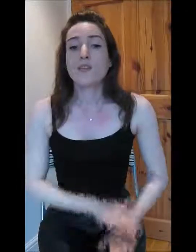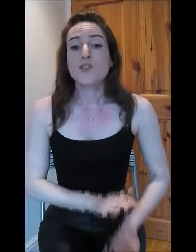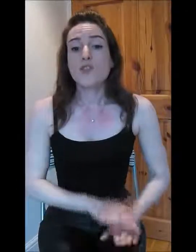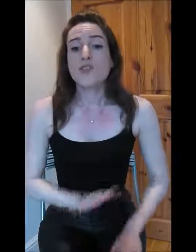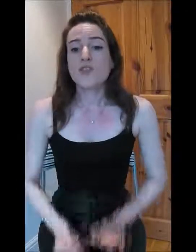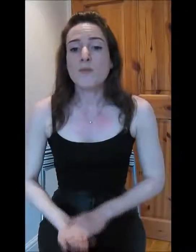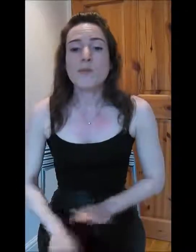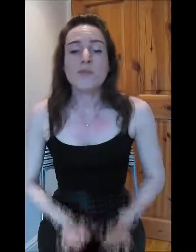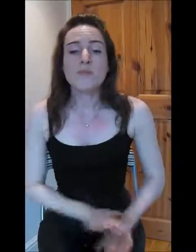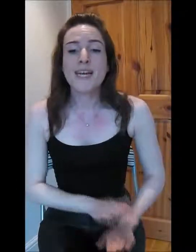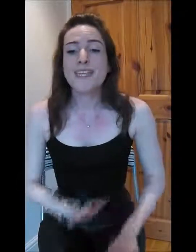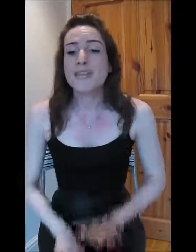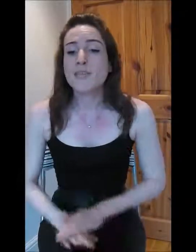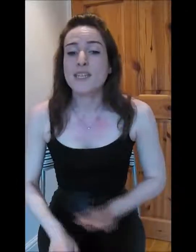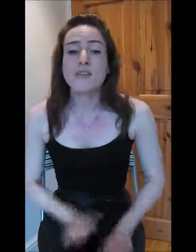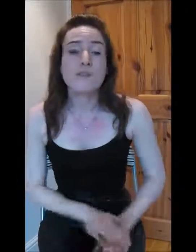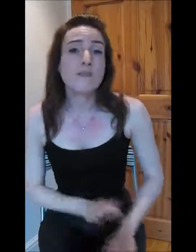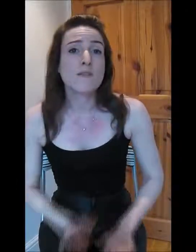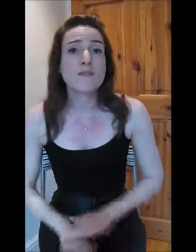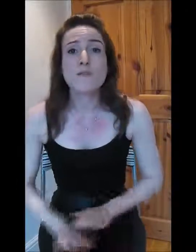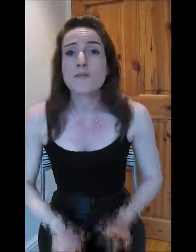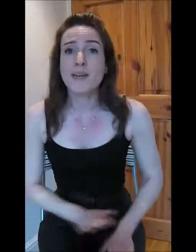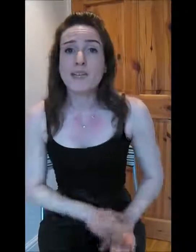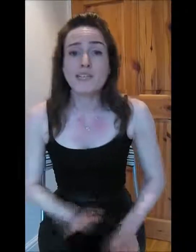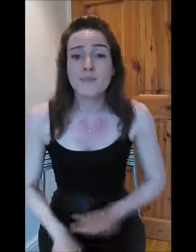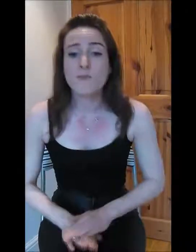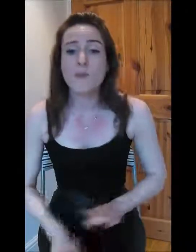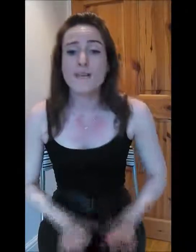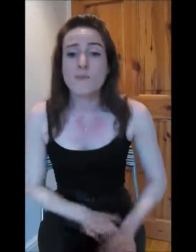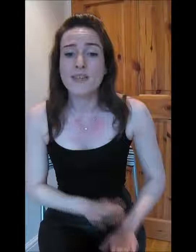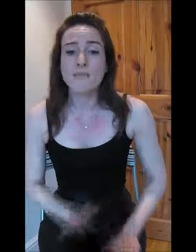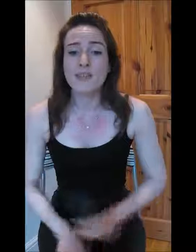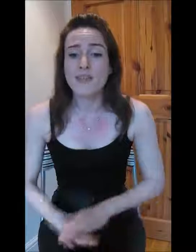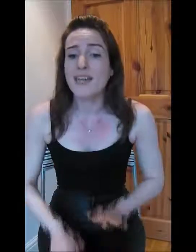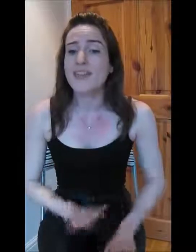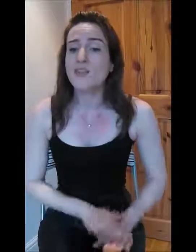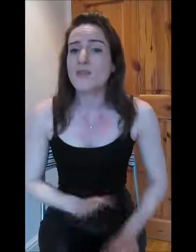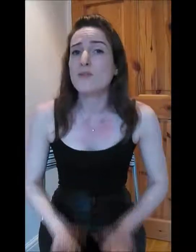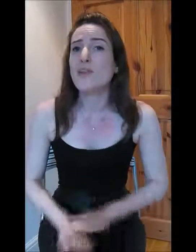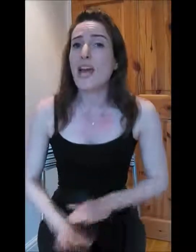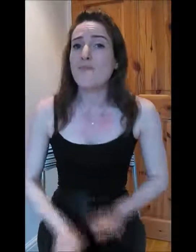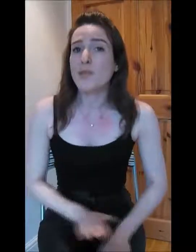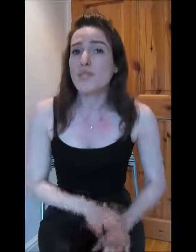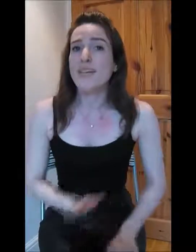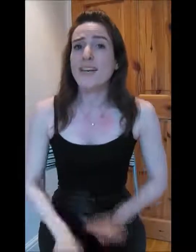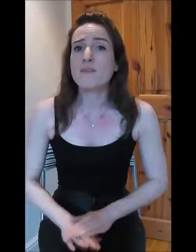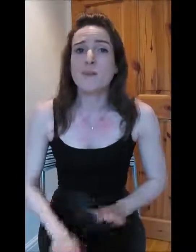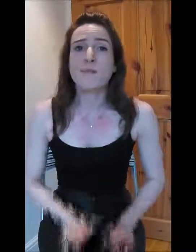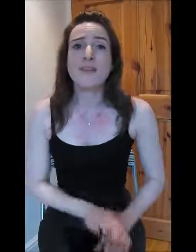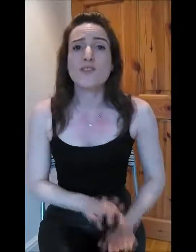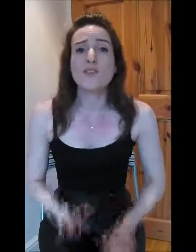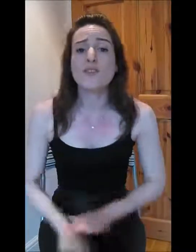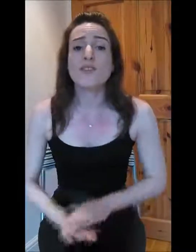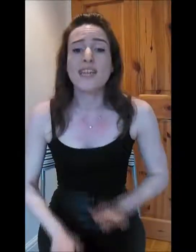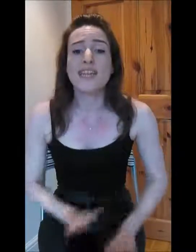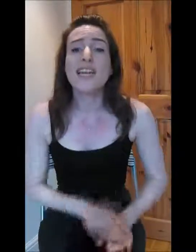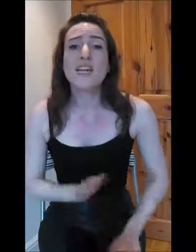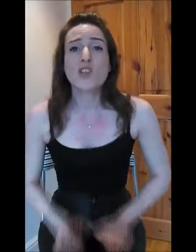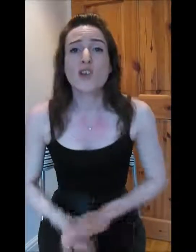So stop, God Almighty, let me tell you the news. Liar, been wet by the wind, I do. Up and down, my bended knee. Talking